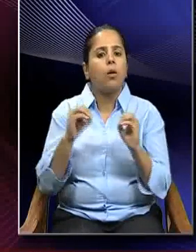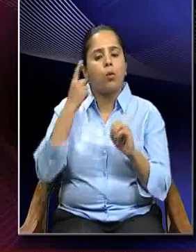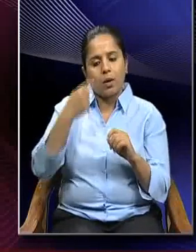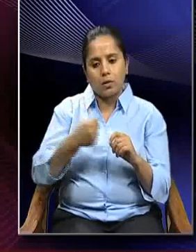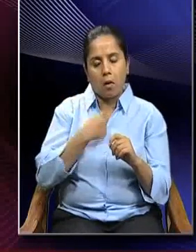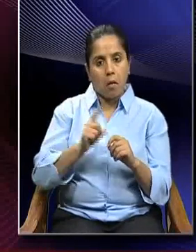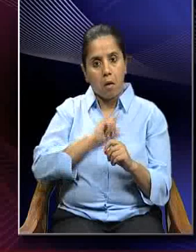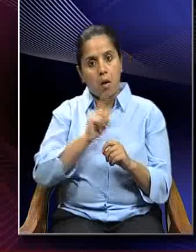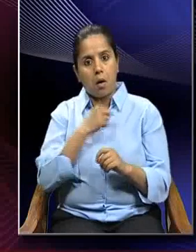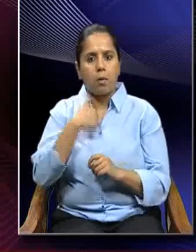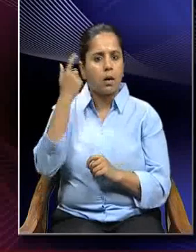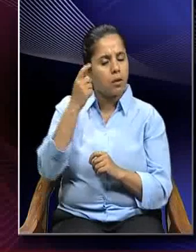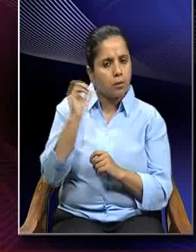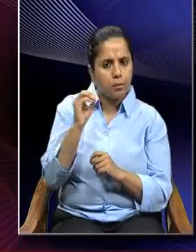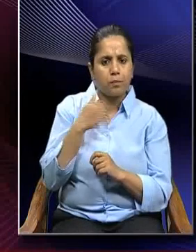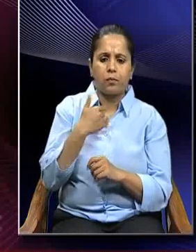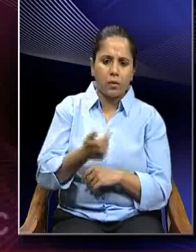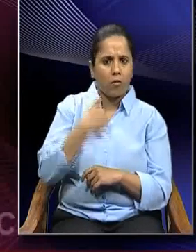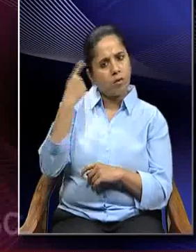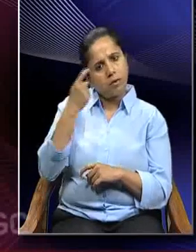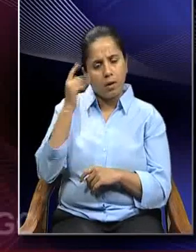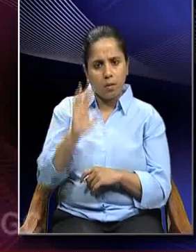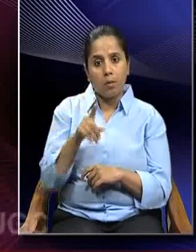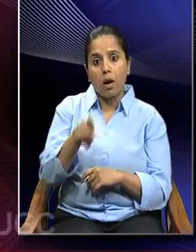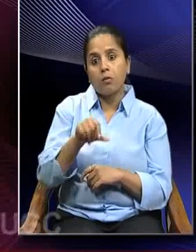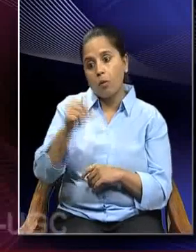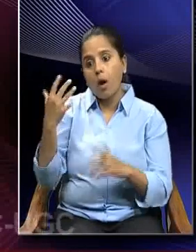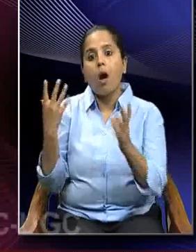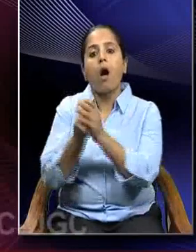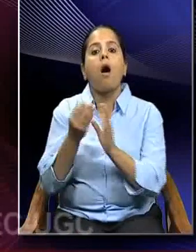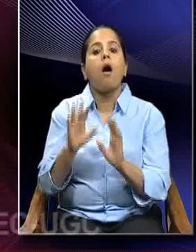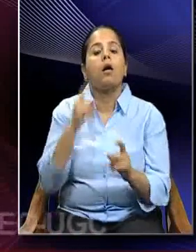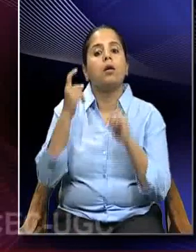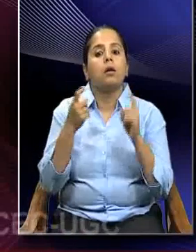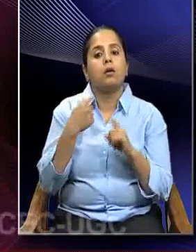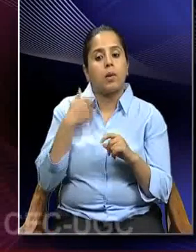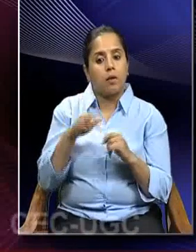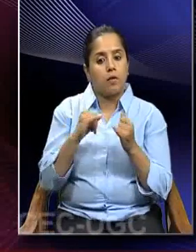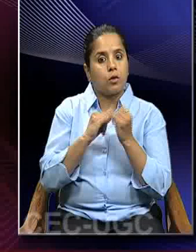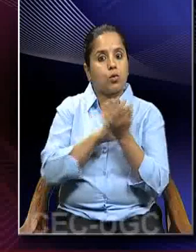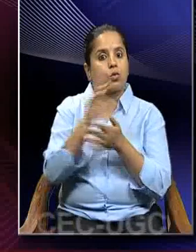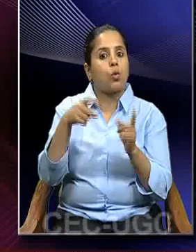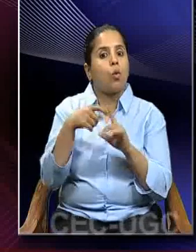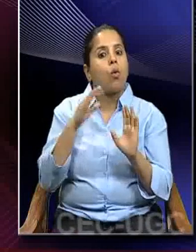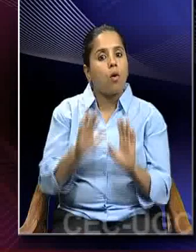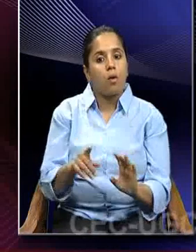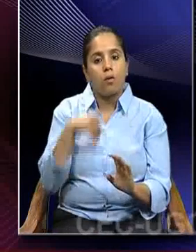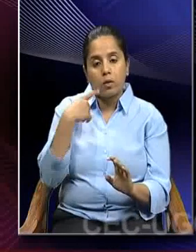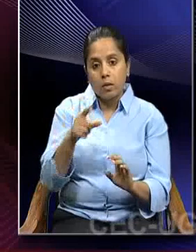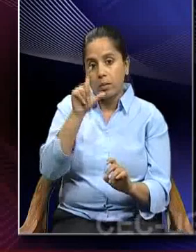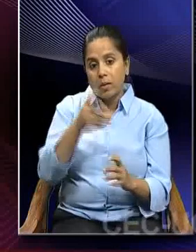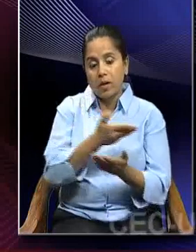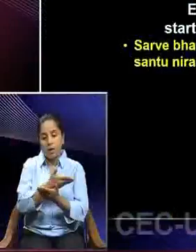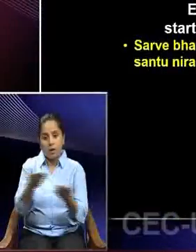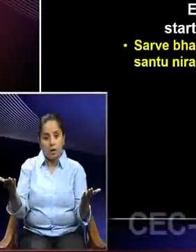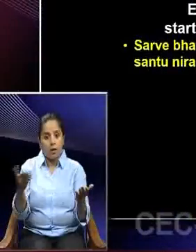selfish. We think of self, but along with others. We have a shlok which says that Sarve bhavantu